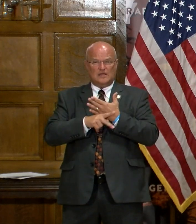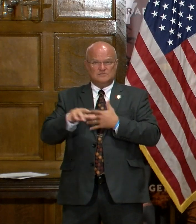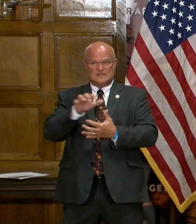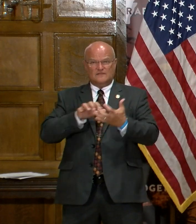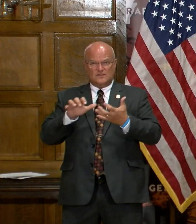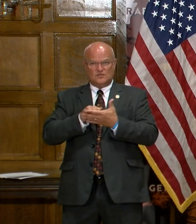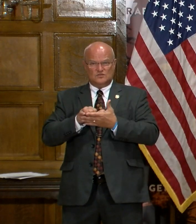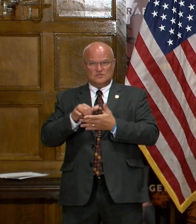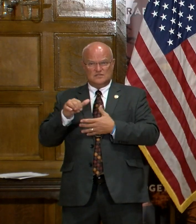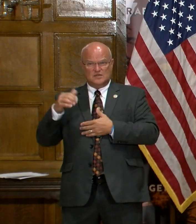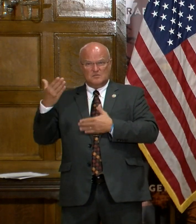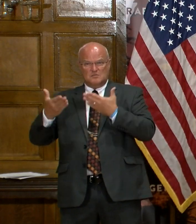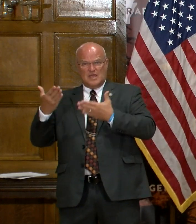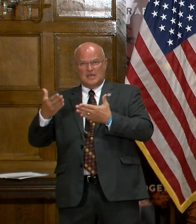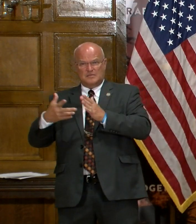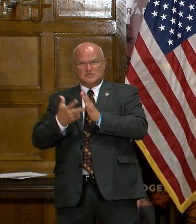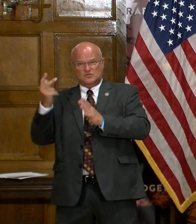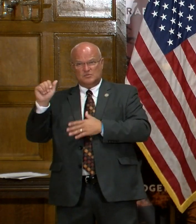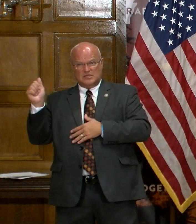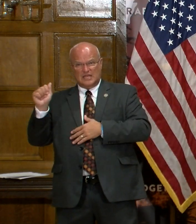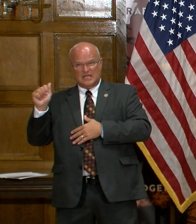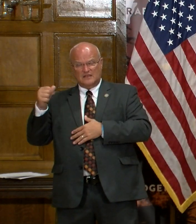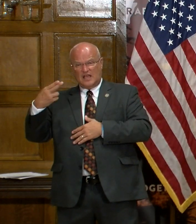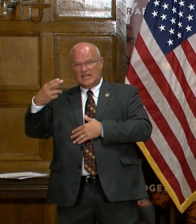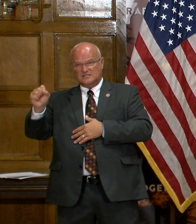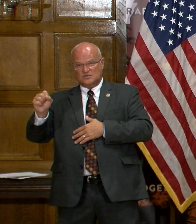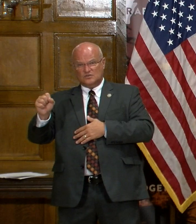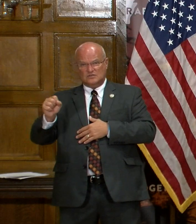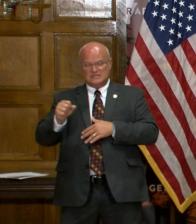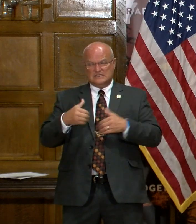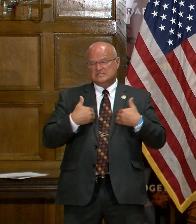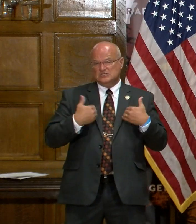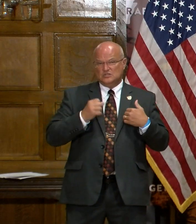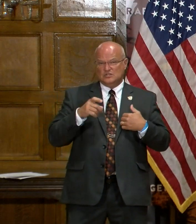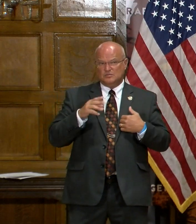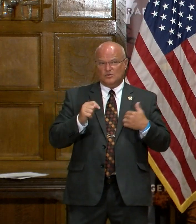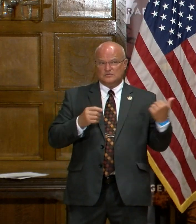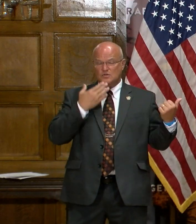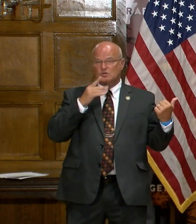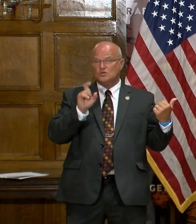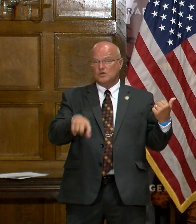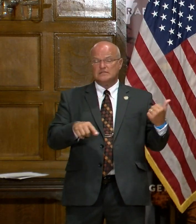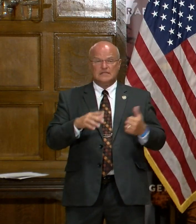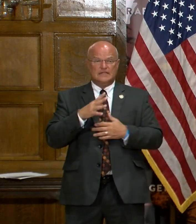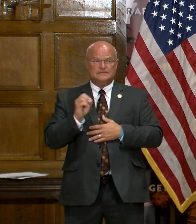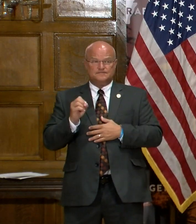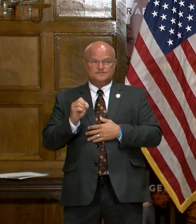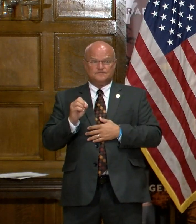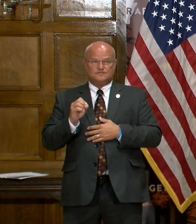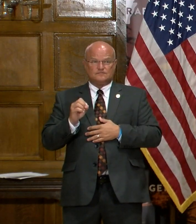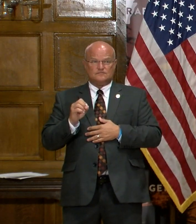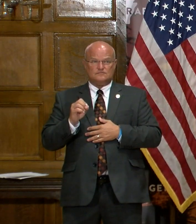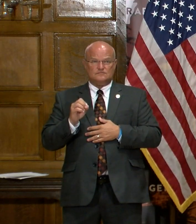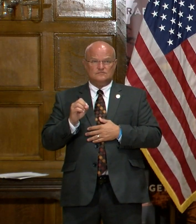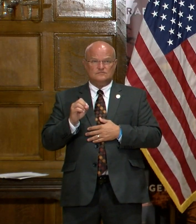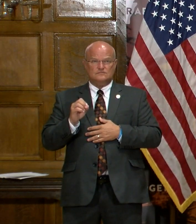confused with maybe the AAA is just for high school. Is there anything else that? Good question. And